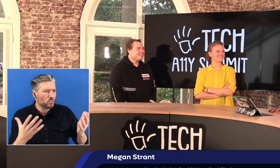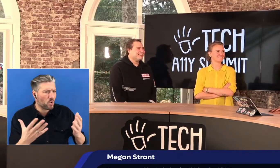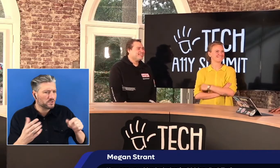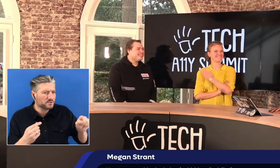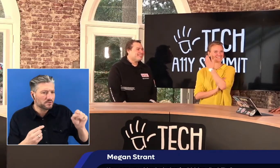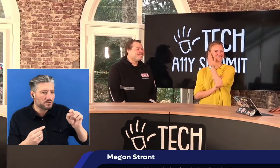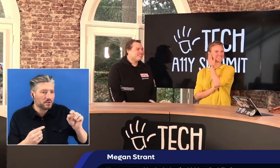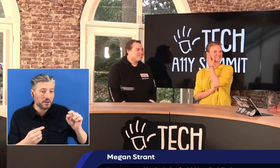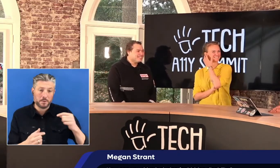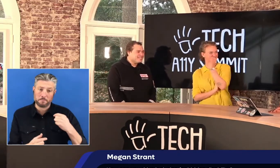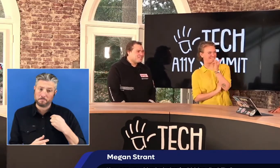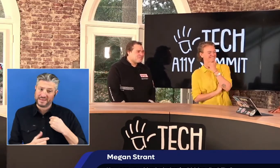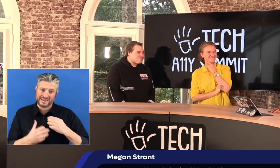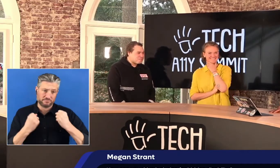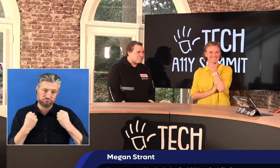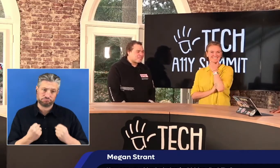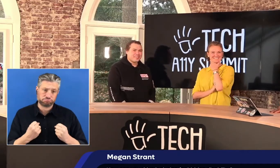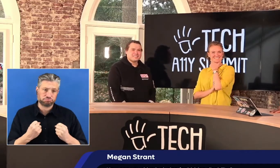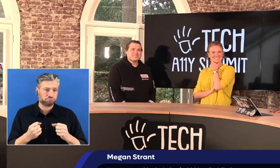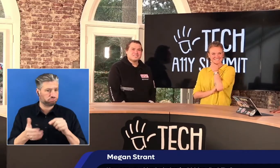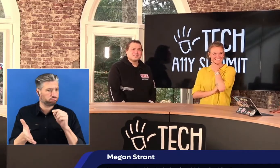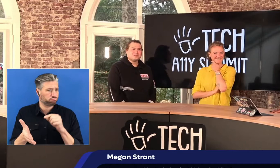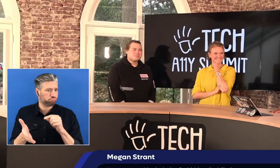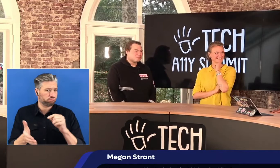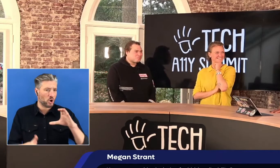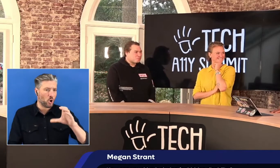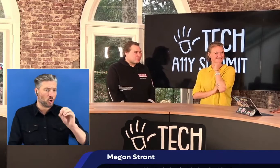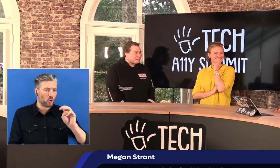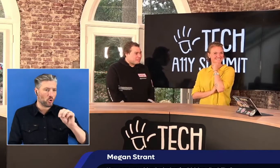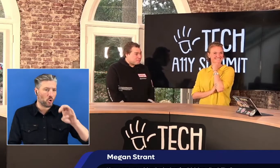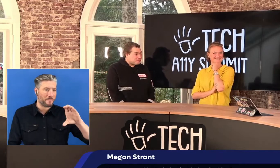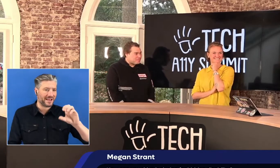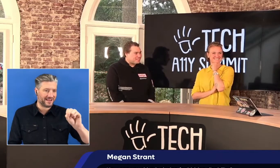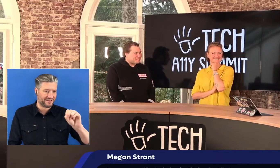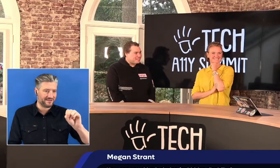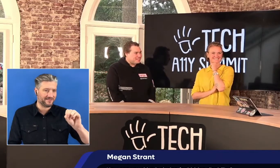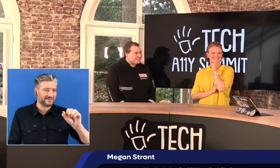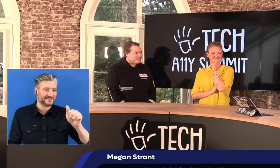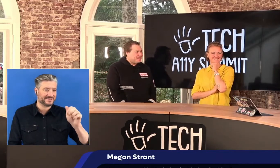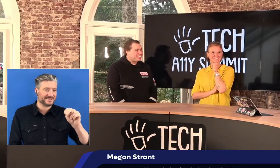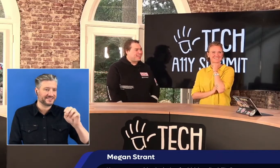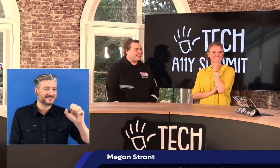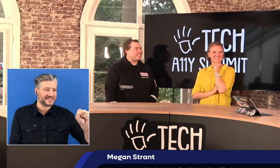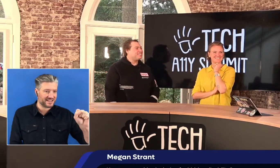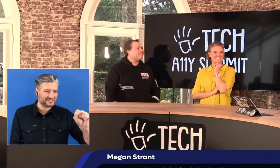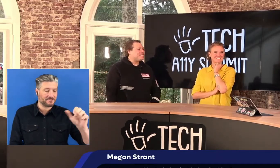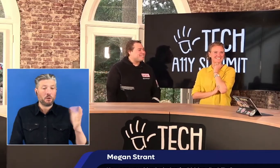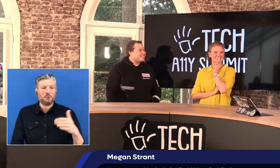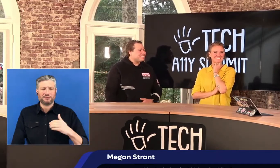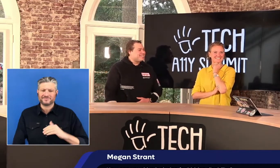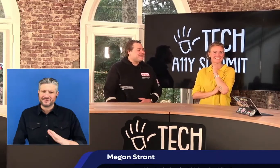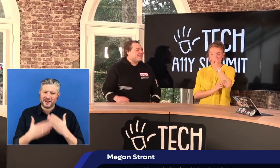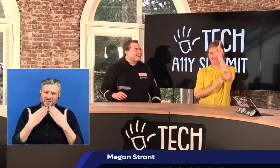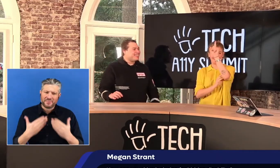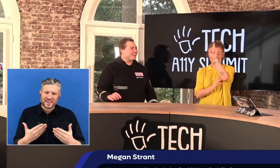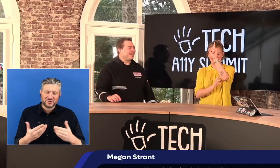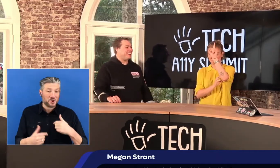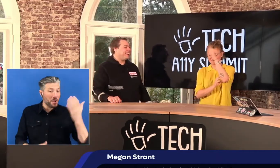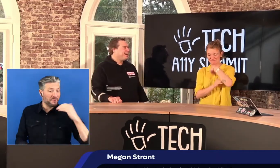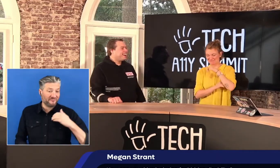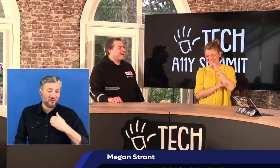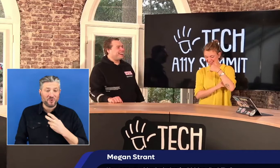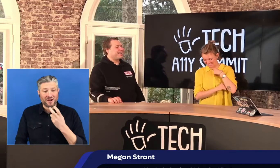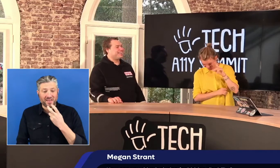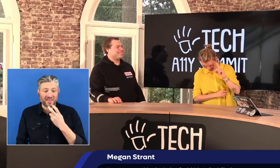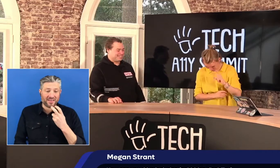Wow. Well, thank you so much. Today I will never joke about Comic Sans again. Did you do it? Yeah.